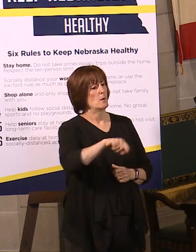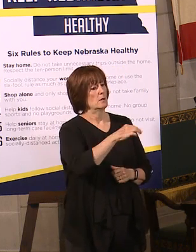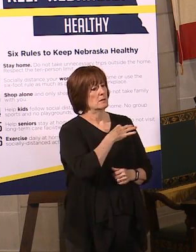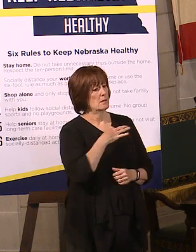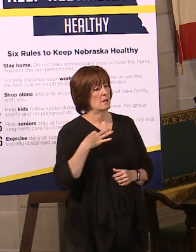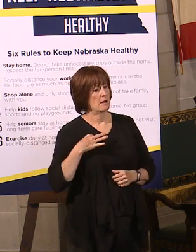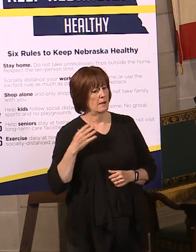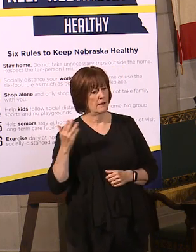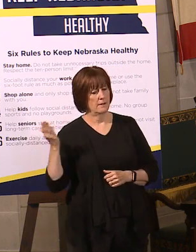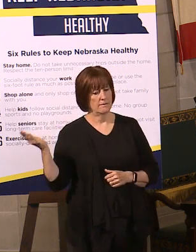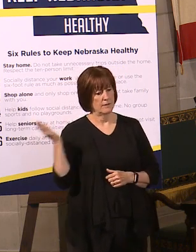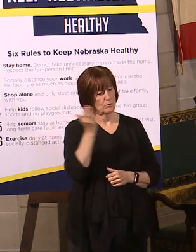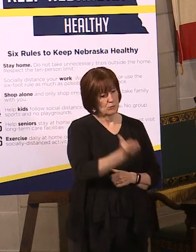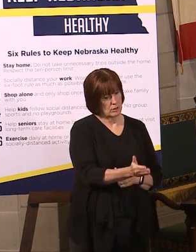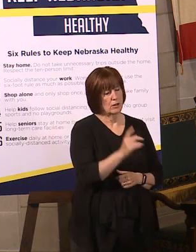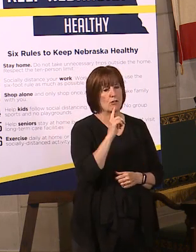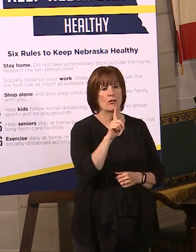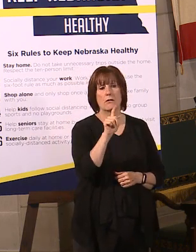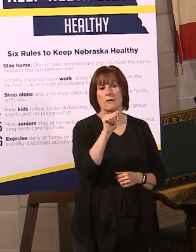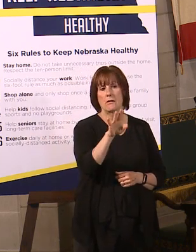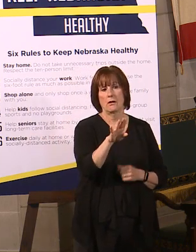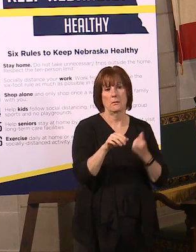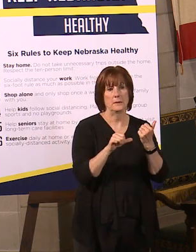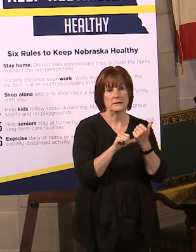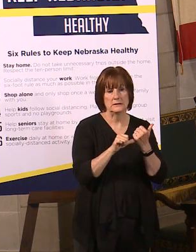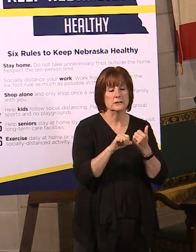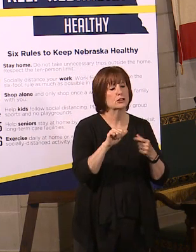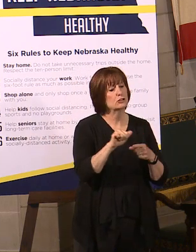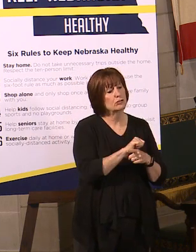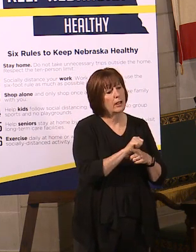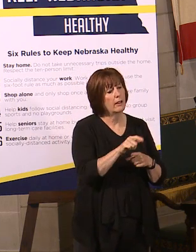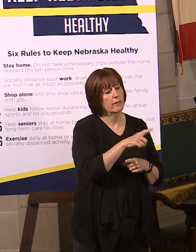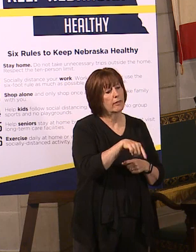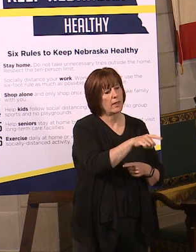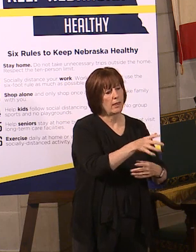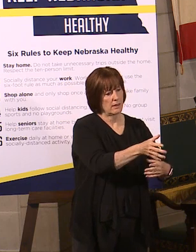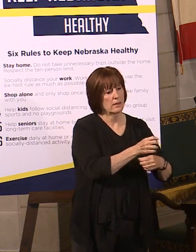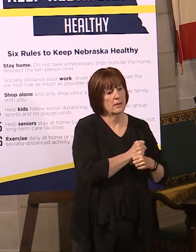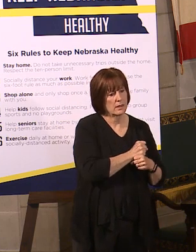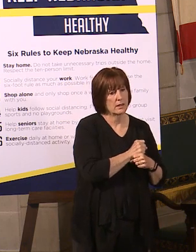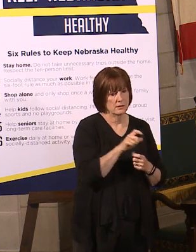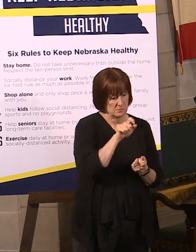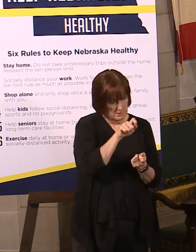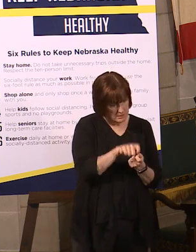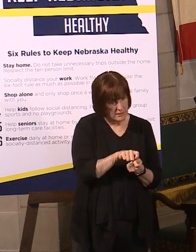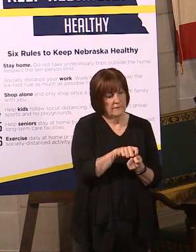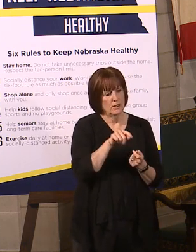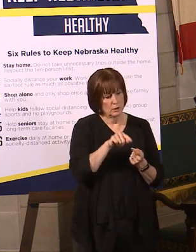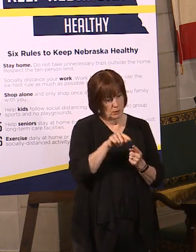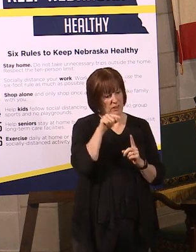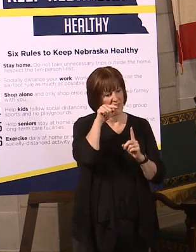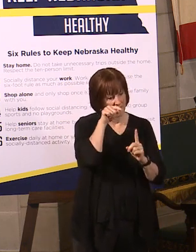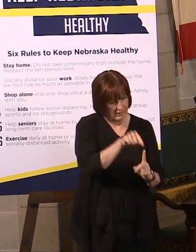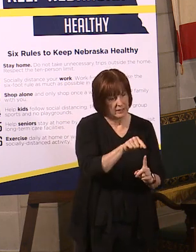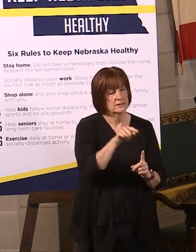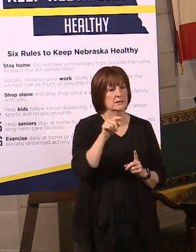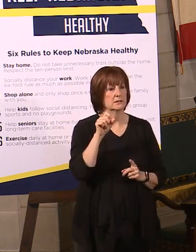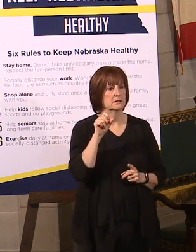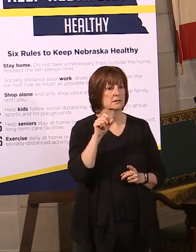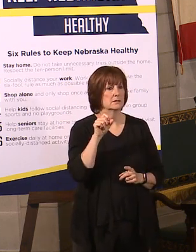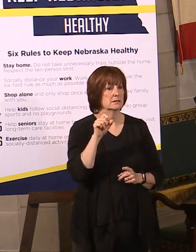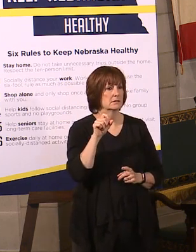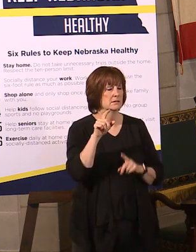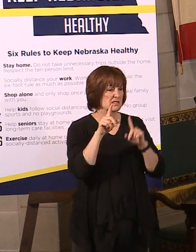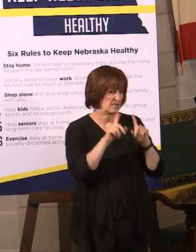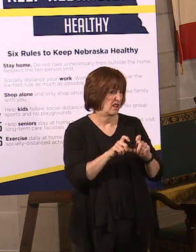are bringing in are at the lab assistant level. So the training they receive is specific to receiving the specimens. But we do have